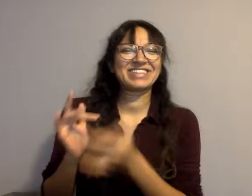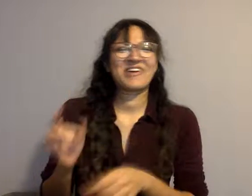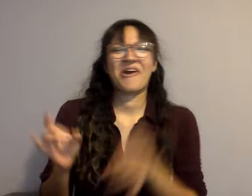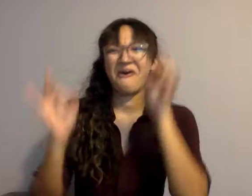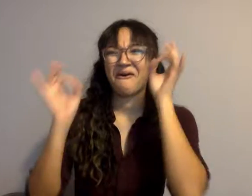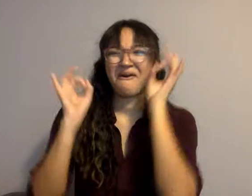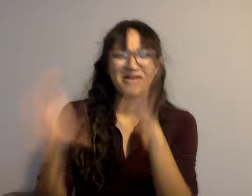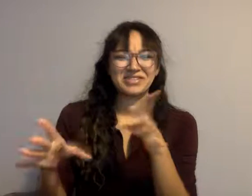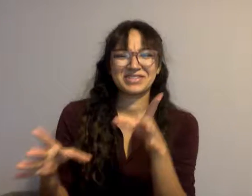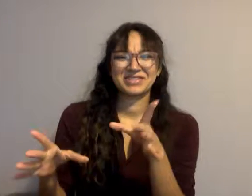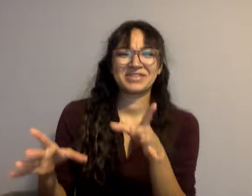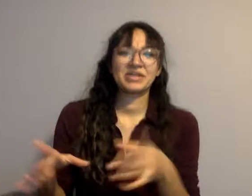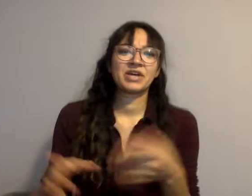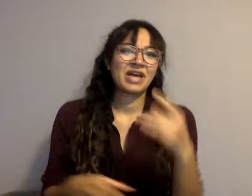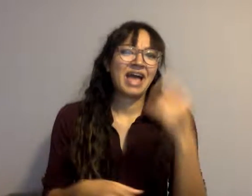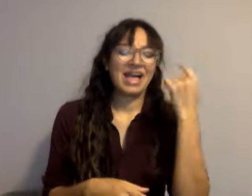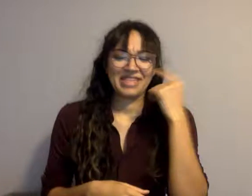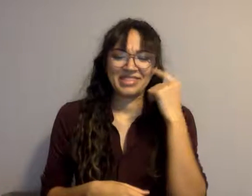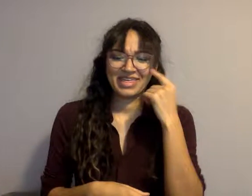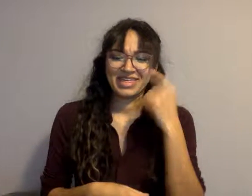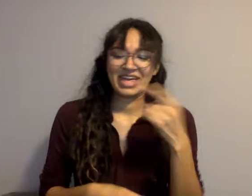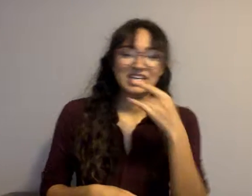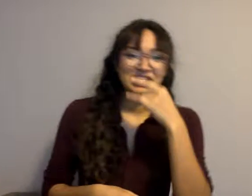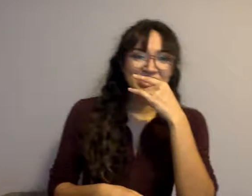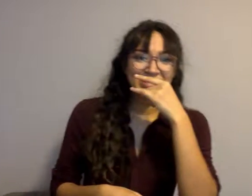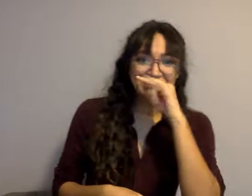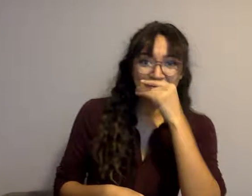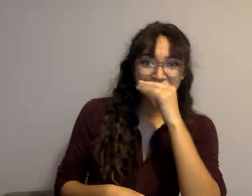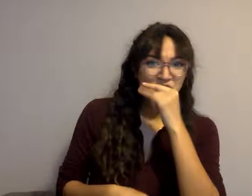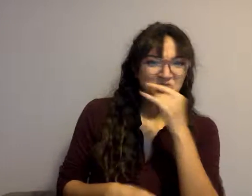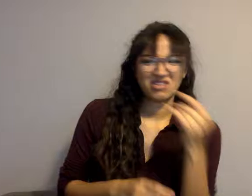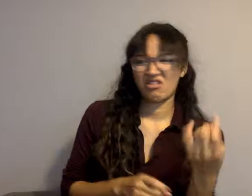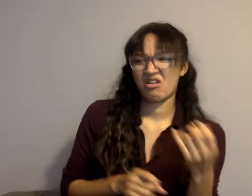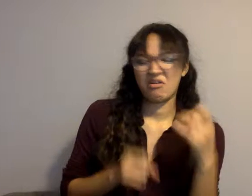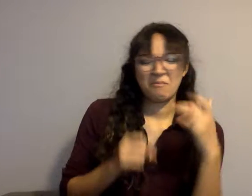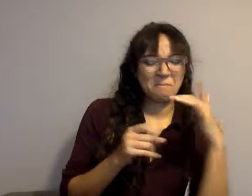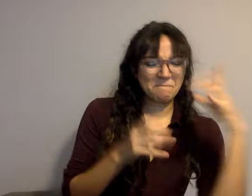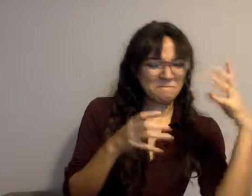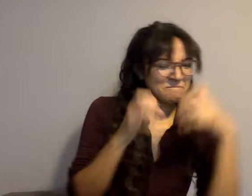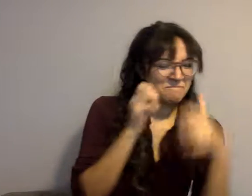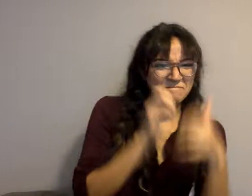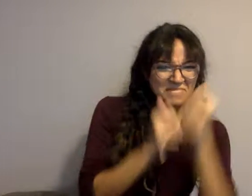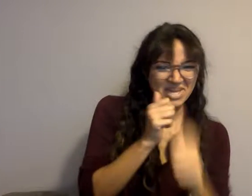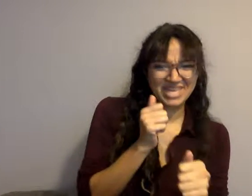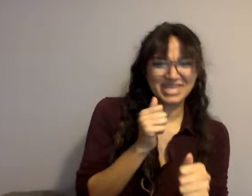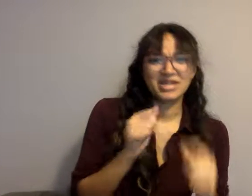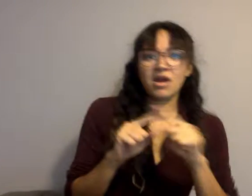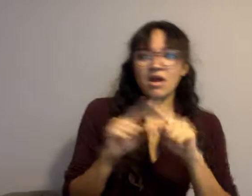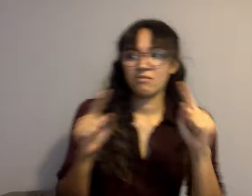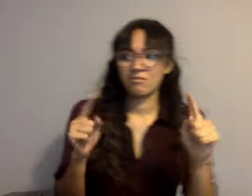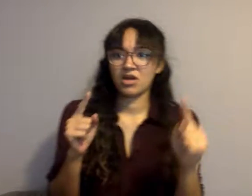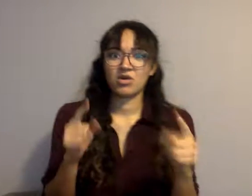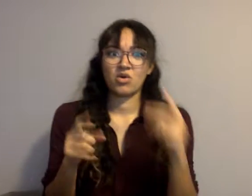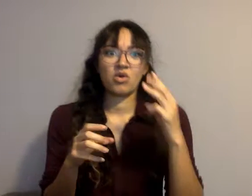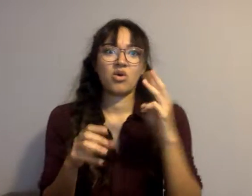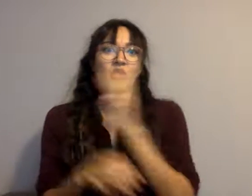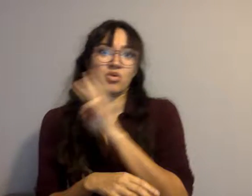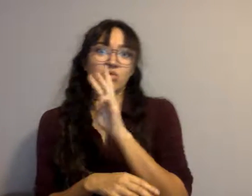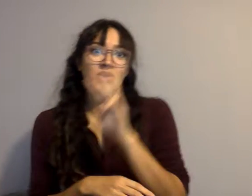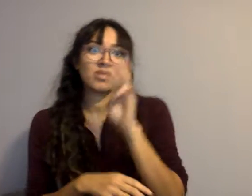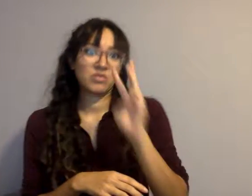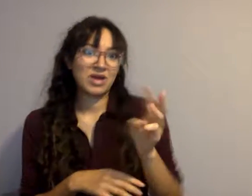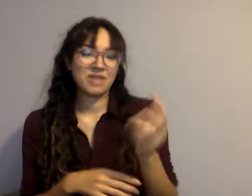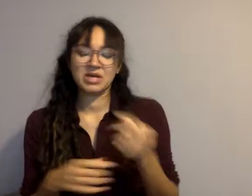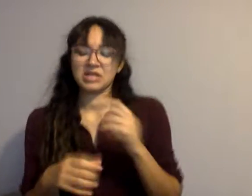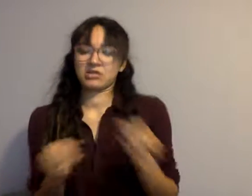People say children are cruel, but I was never made fun of as a child or an adult. Suddenly, my disability on the World Wide Web is fair